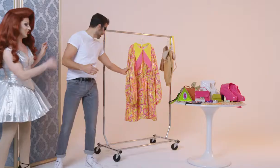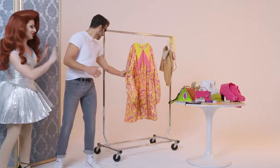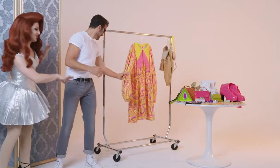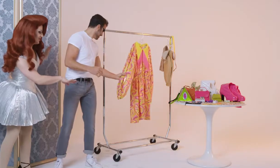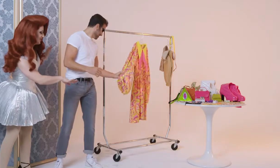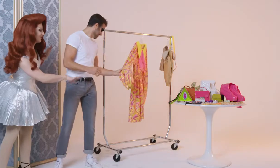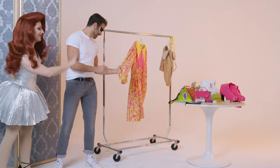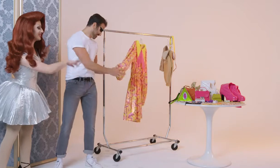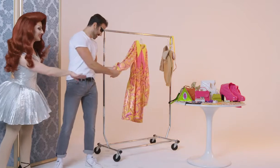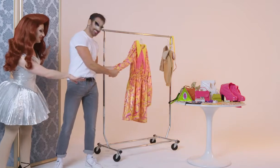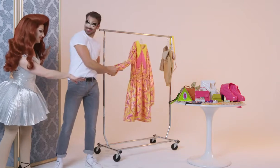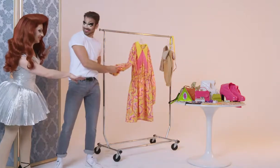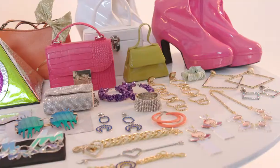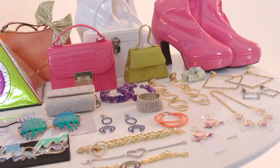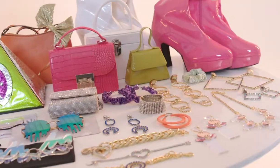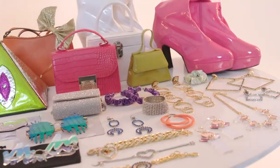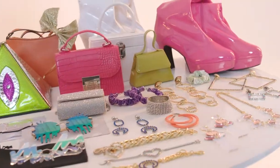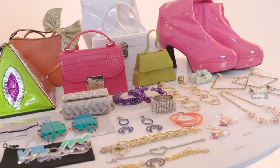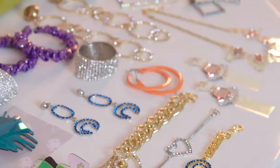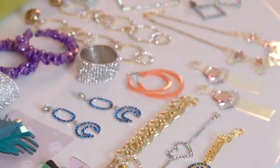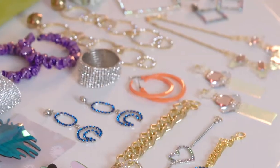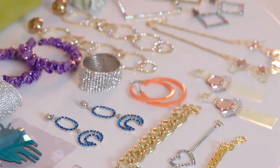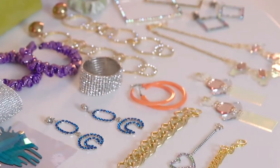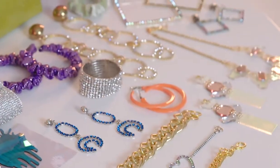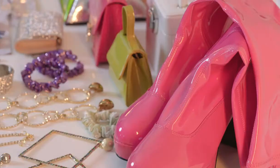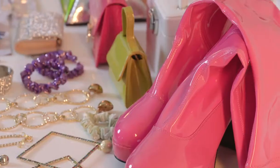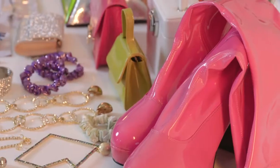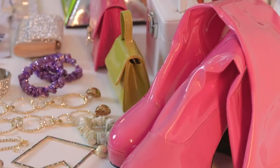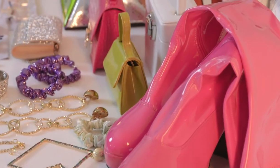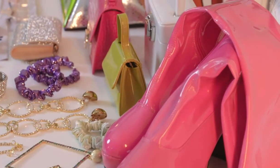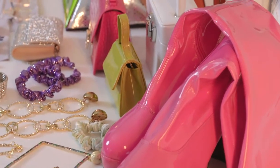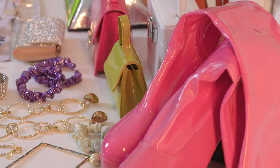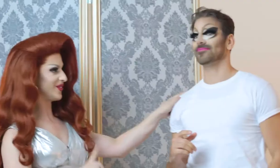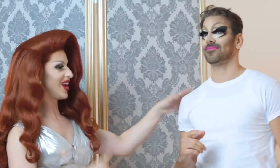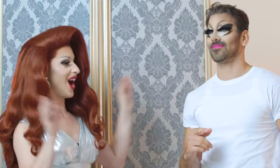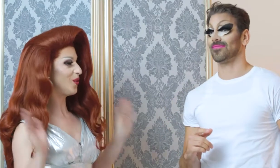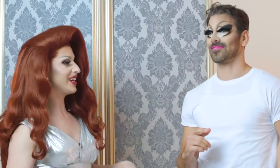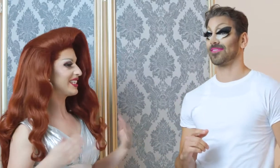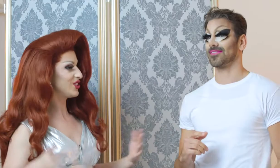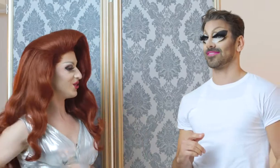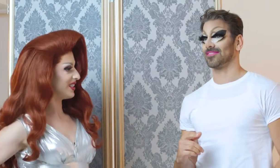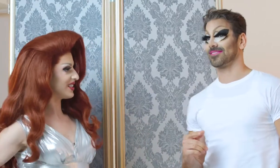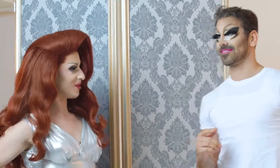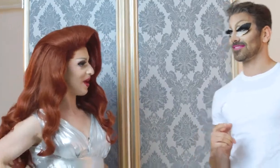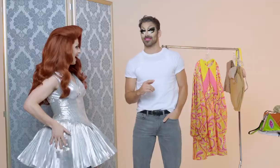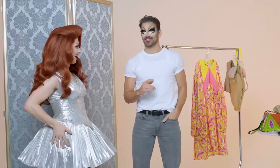You could choose from these accessories, that's what you get today. But this is what I want to do. I want to get you in some